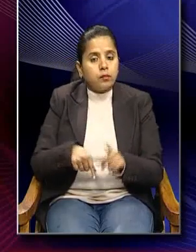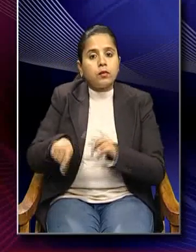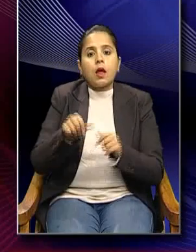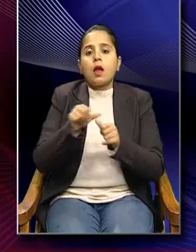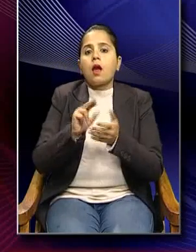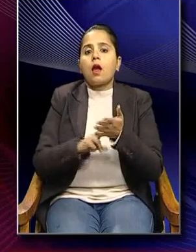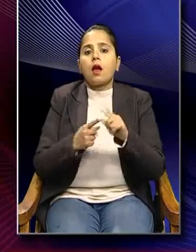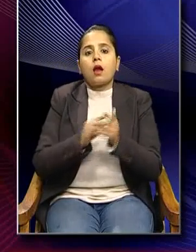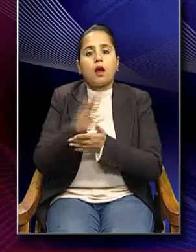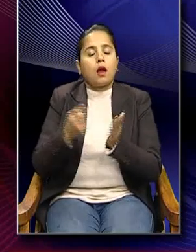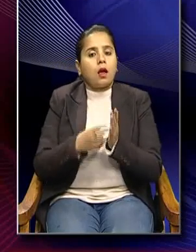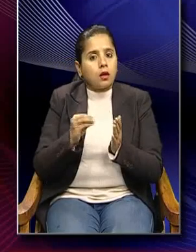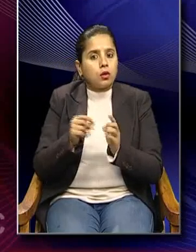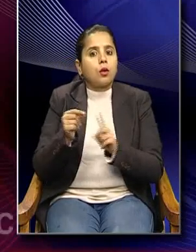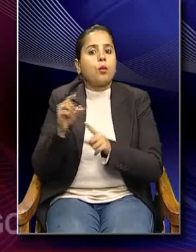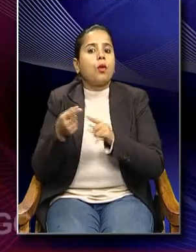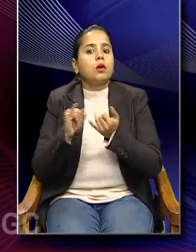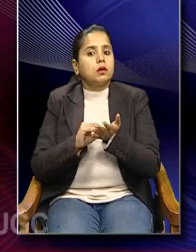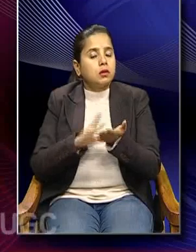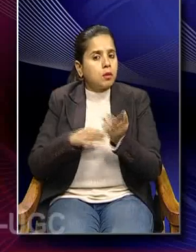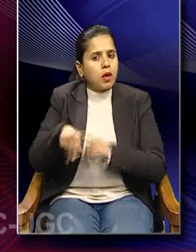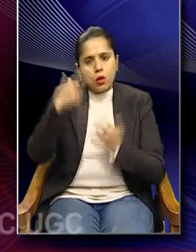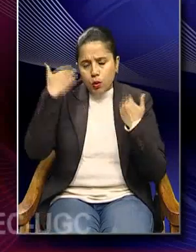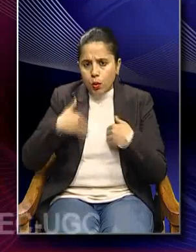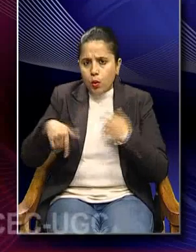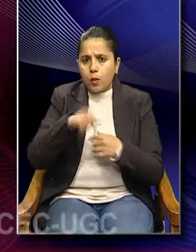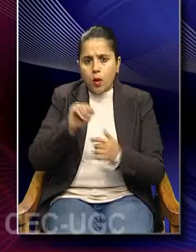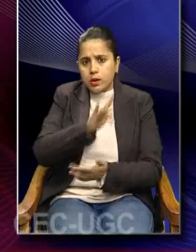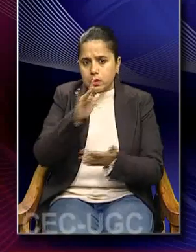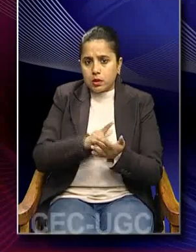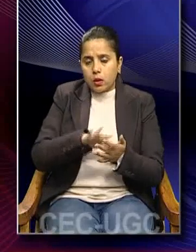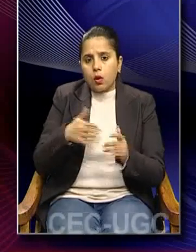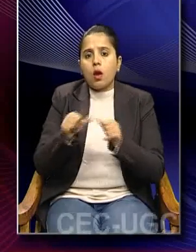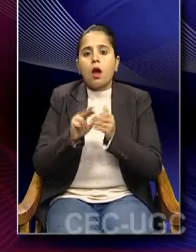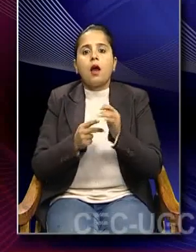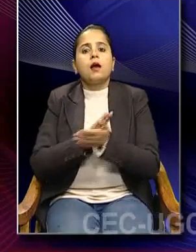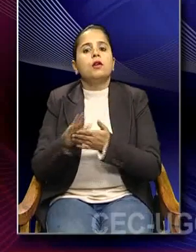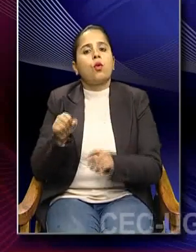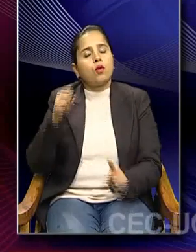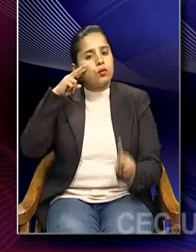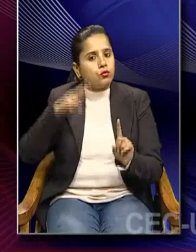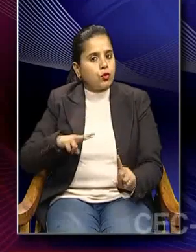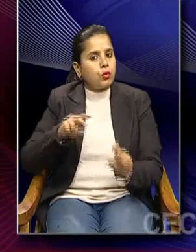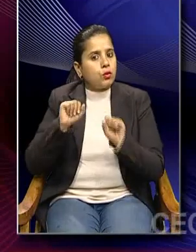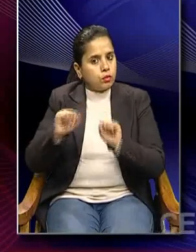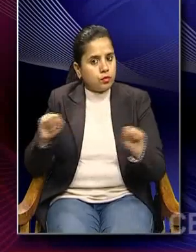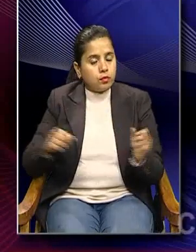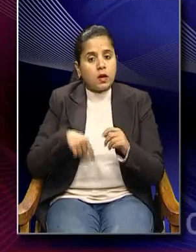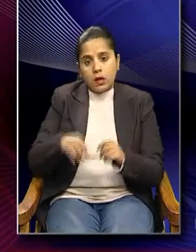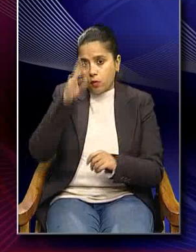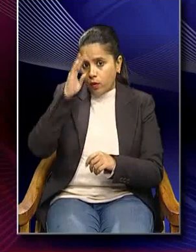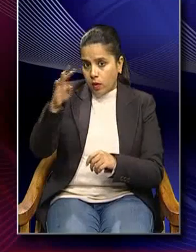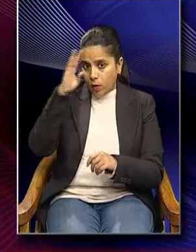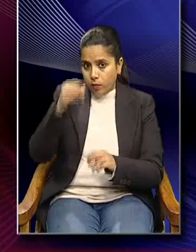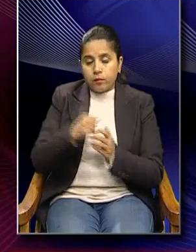Anthropocentrism refers to the human-centric or anthropocentric point of view. In philosophy,